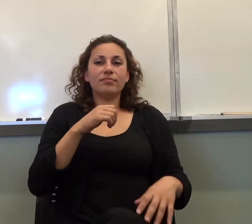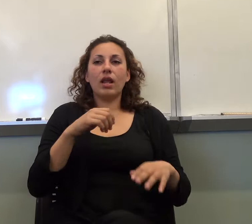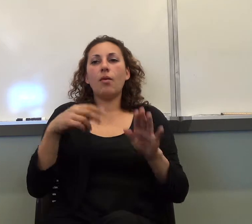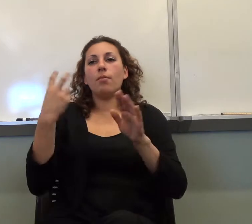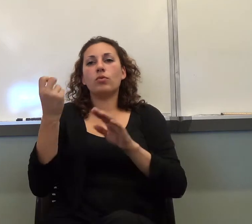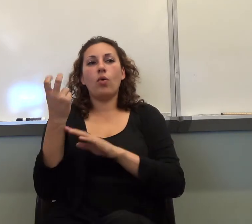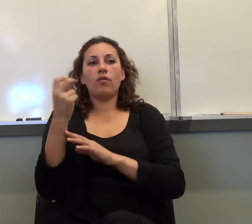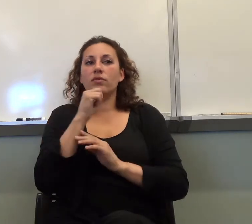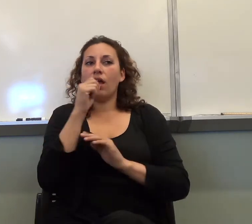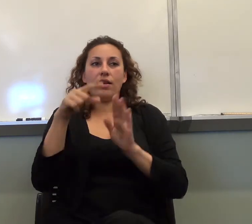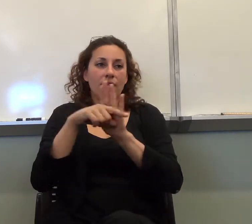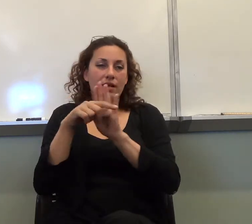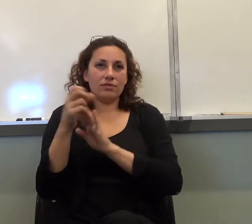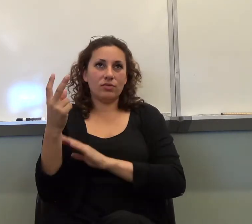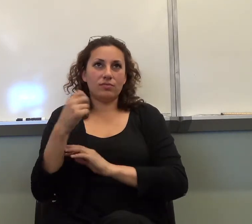positive.